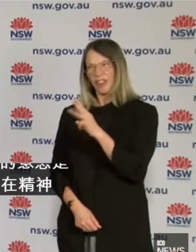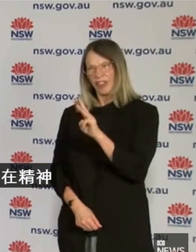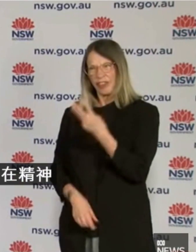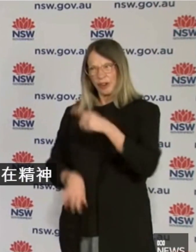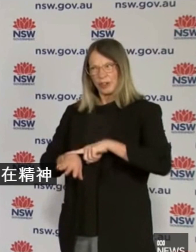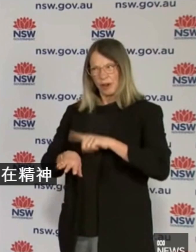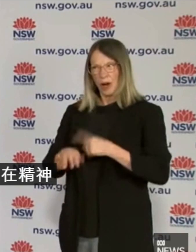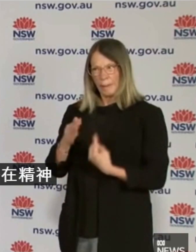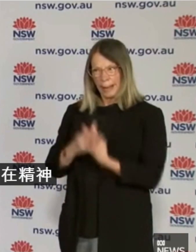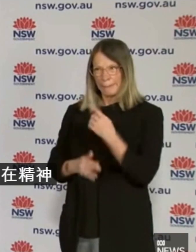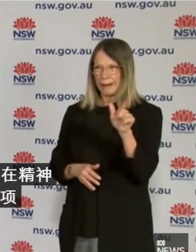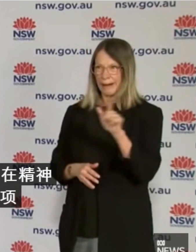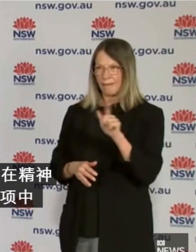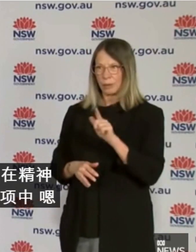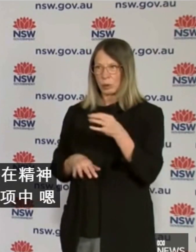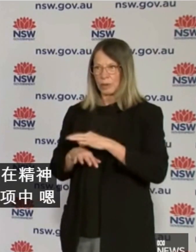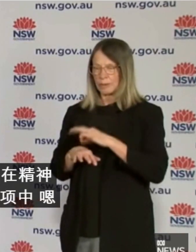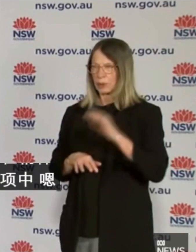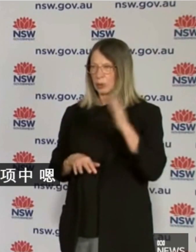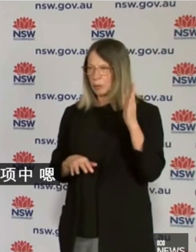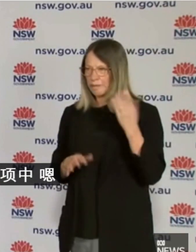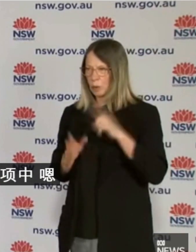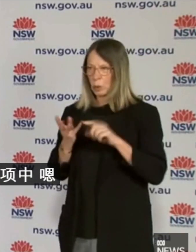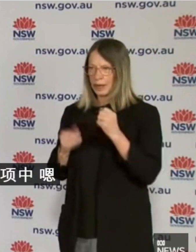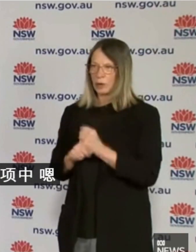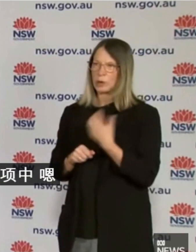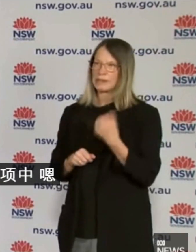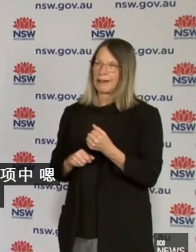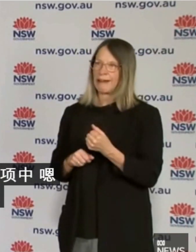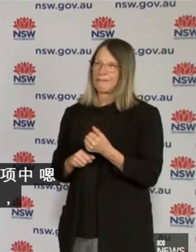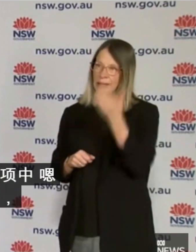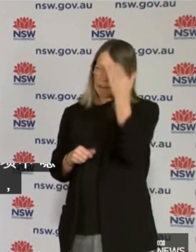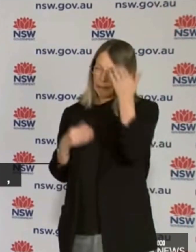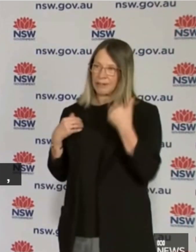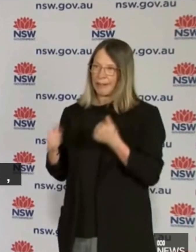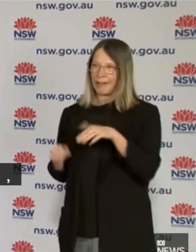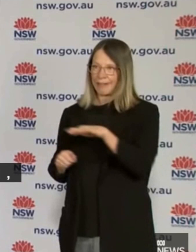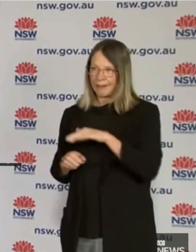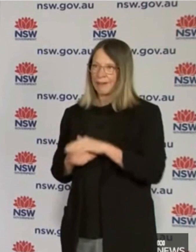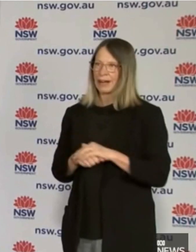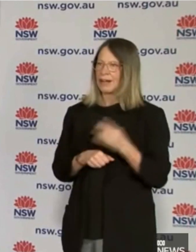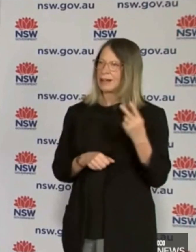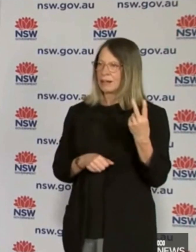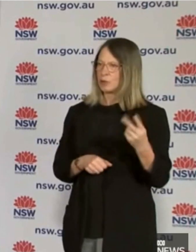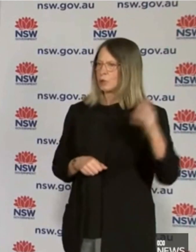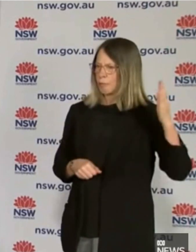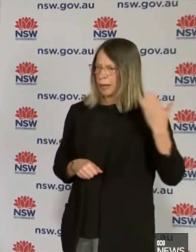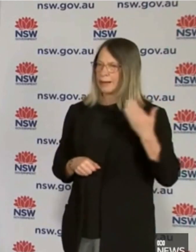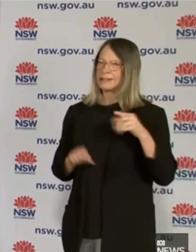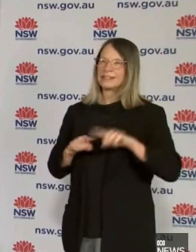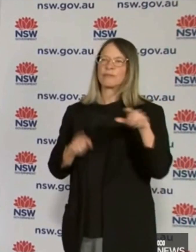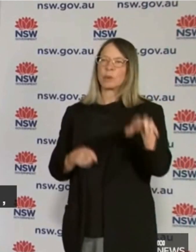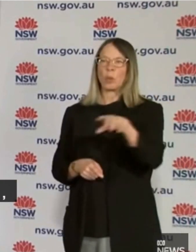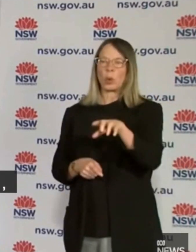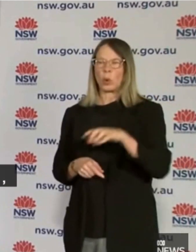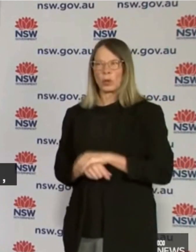mental health unit, 1 in the actual wards. This is now another one that's gone. Is infection control enough?